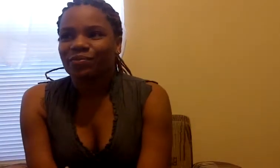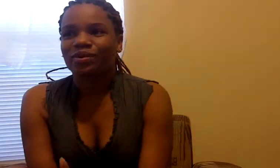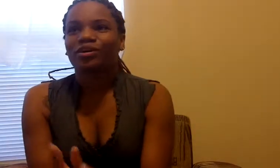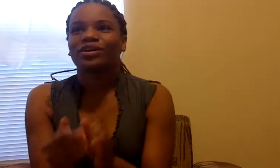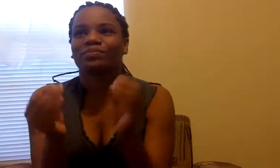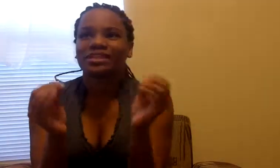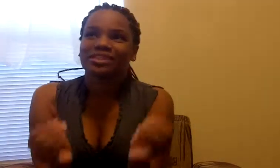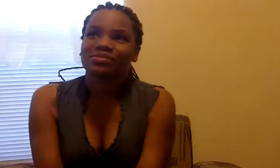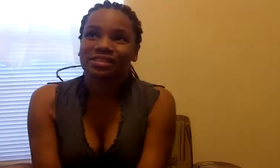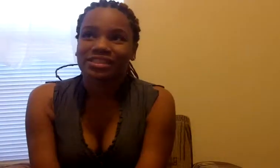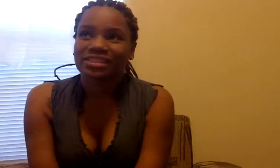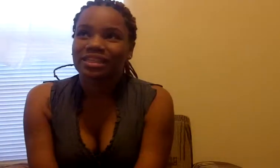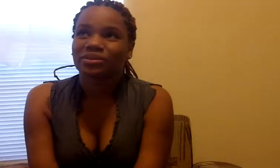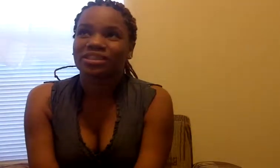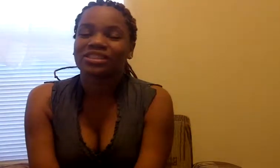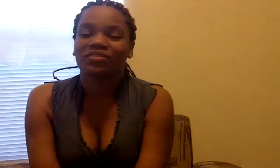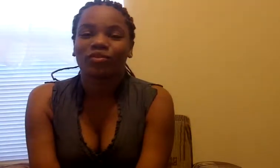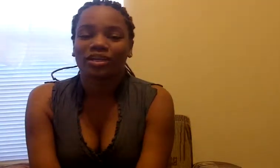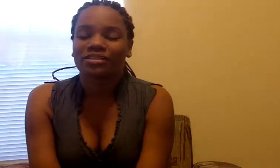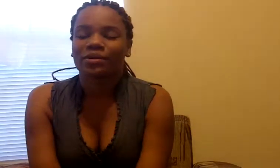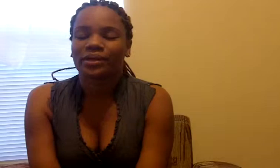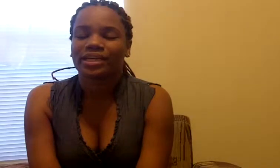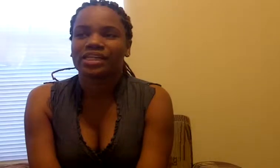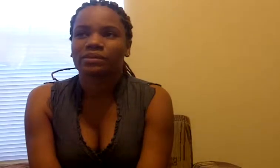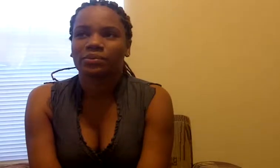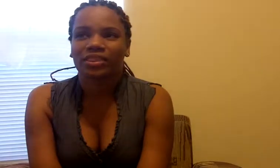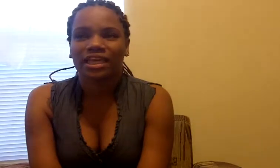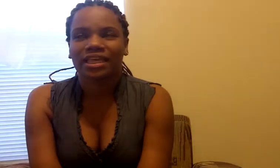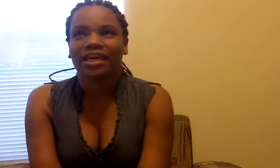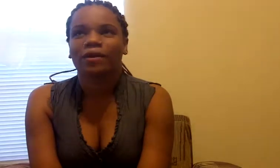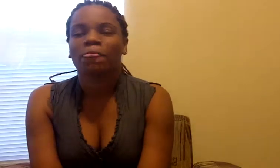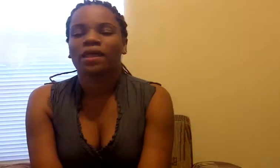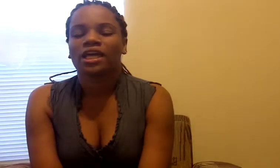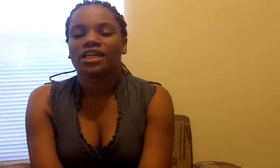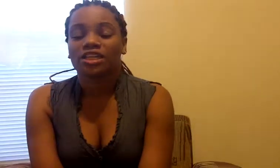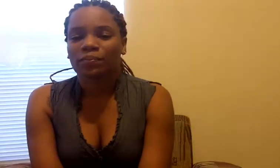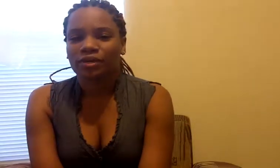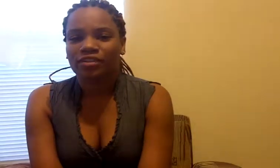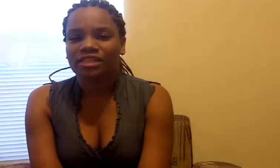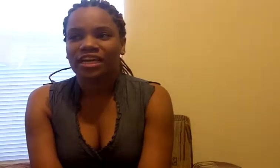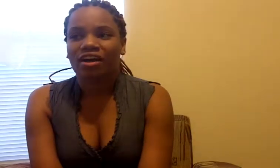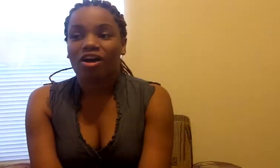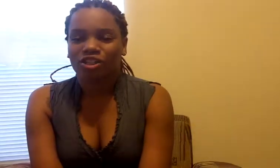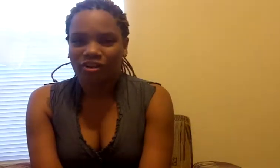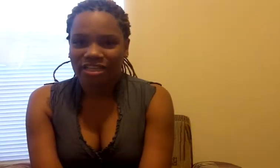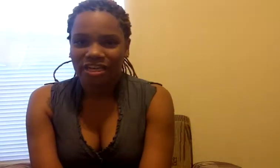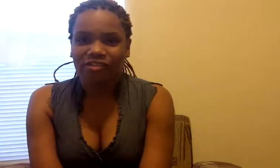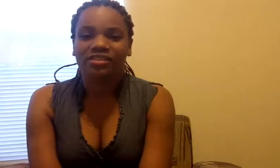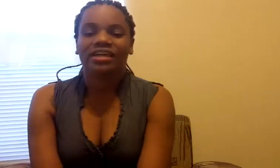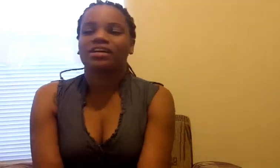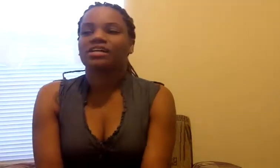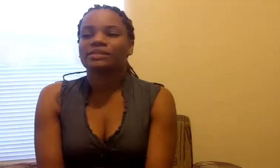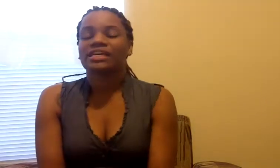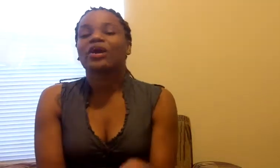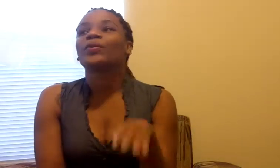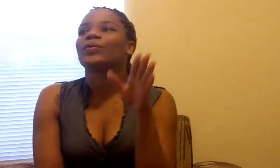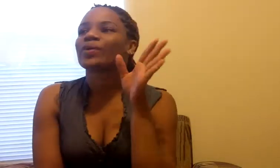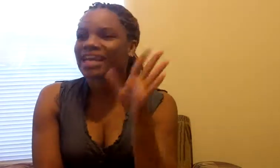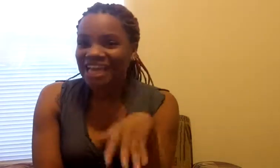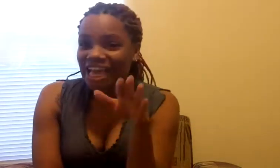interpreter, one of the biggest misconceptions of what an interpreter is, people think that interpreters are translators. They'll come and say, "Oh, can